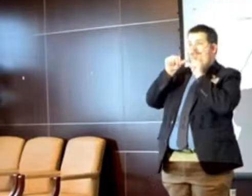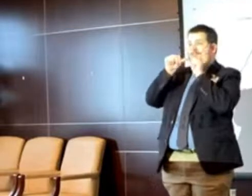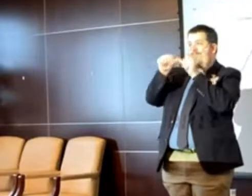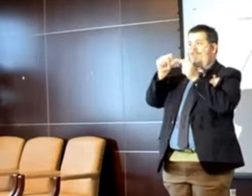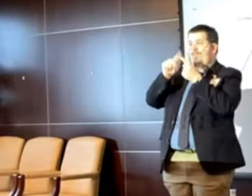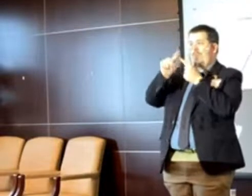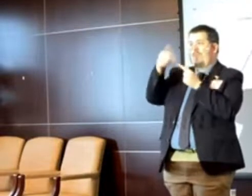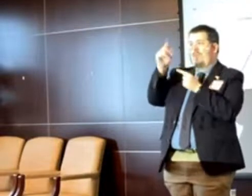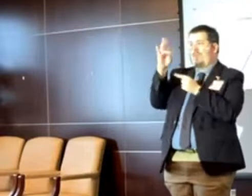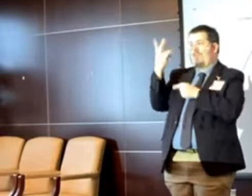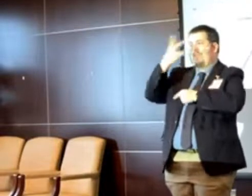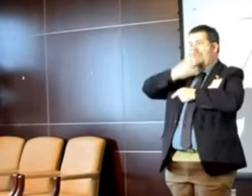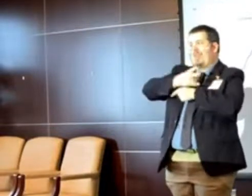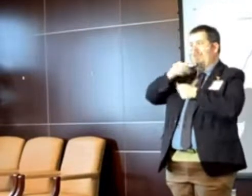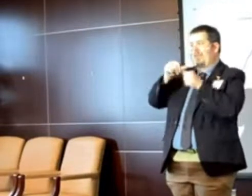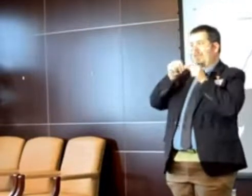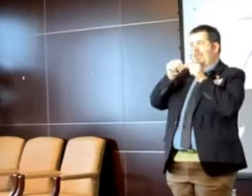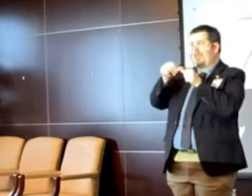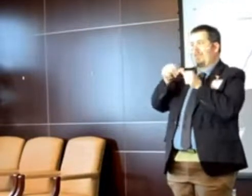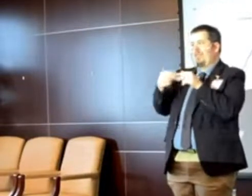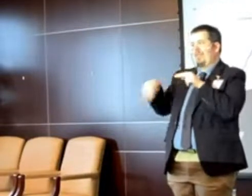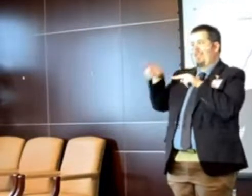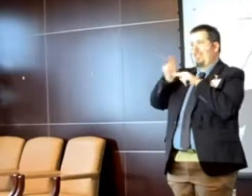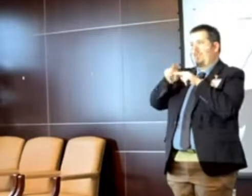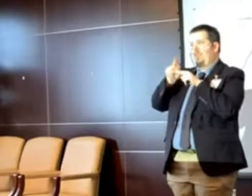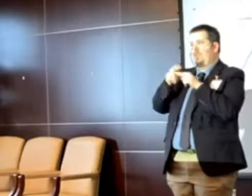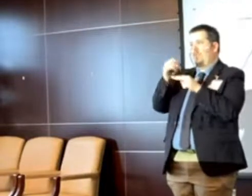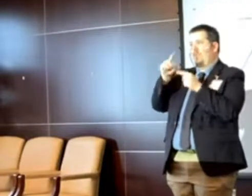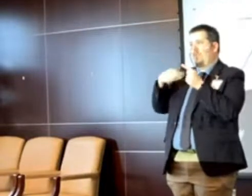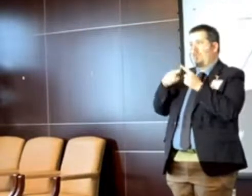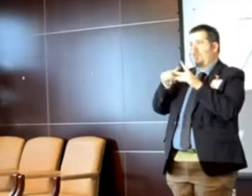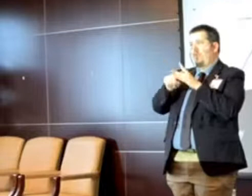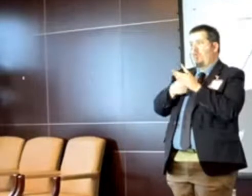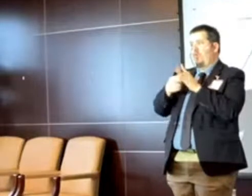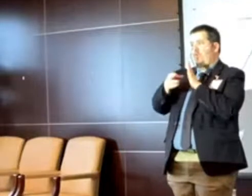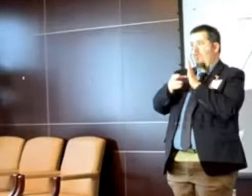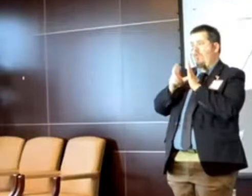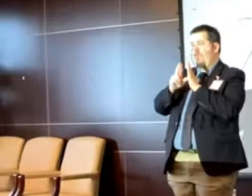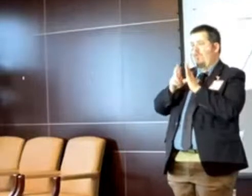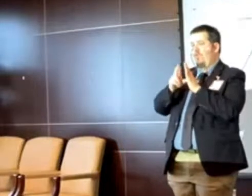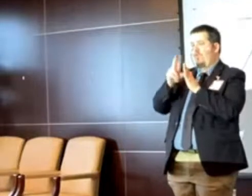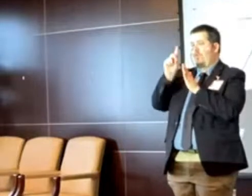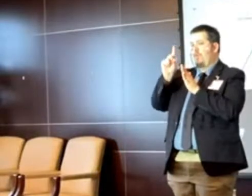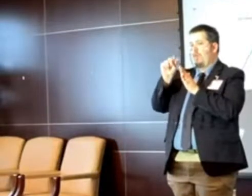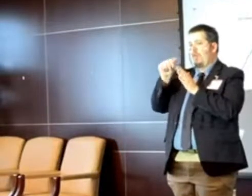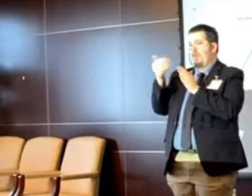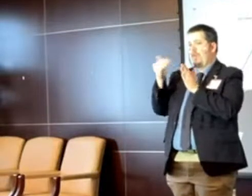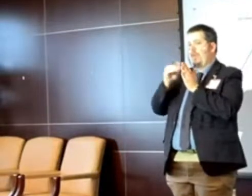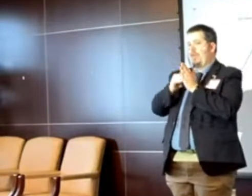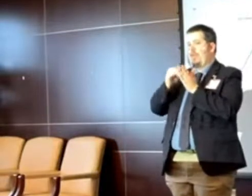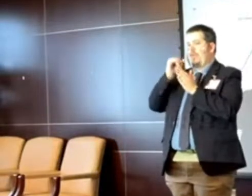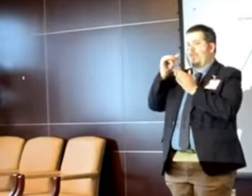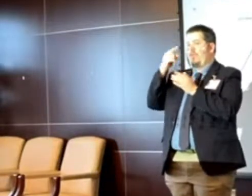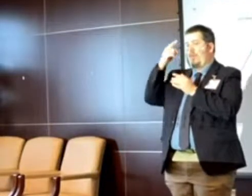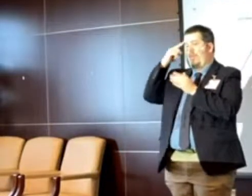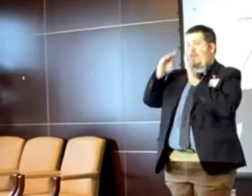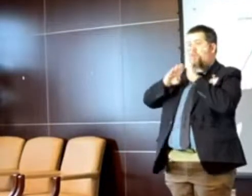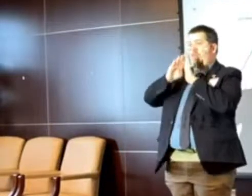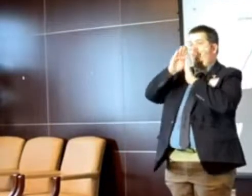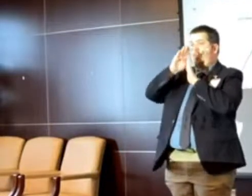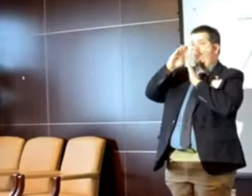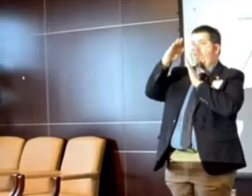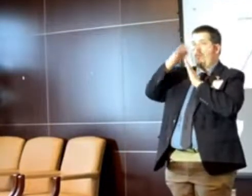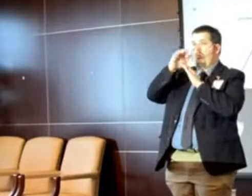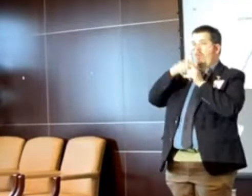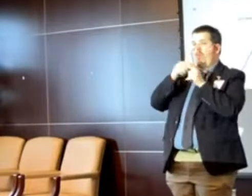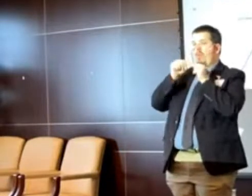up to another 7 days. We could continue to increase. So when we started reviewing the data again yesterday, we do think that that's going to continue.